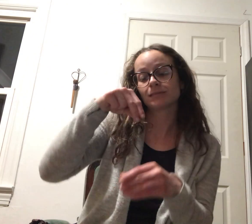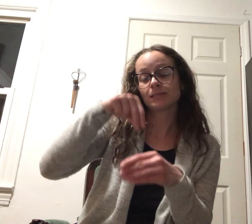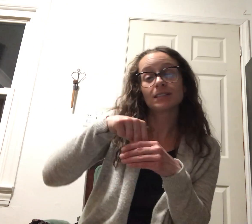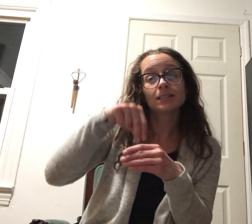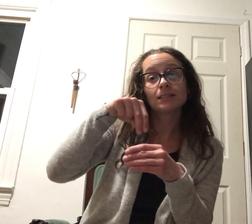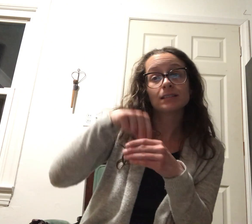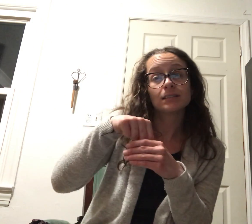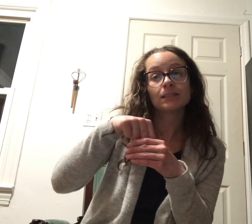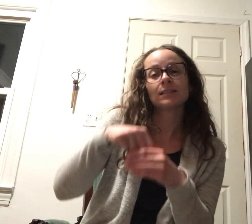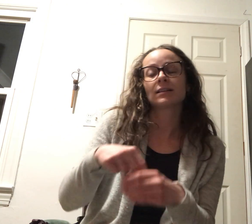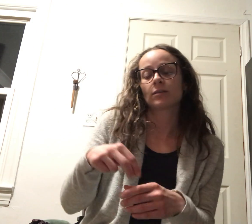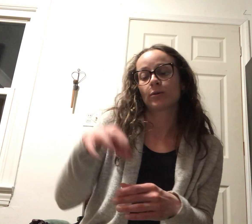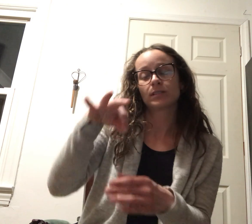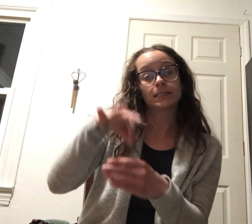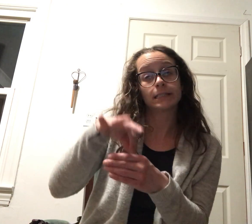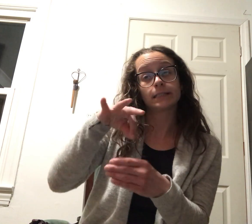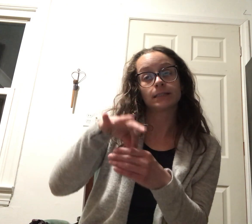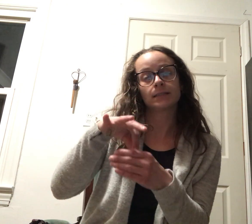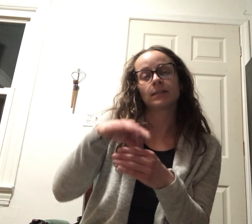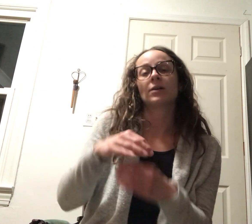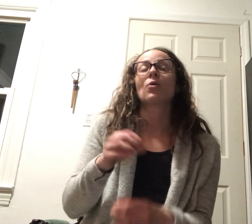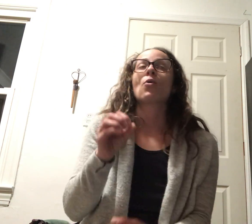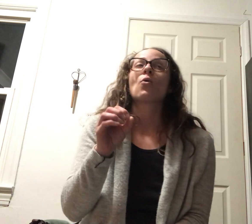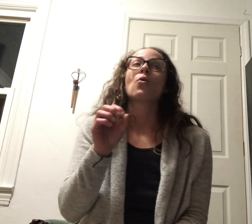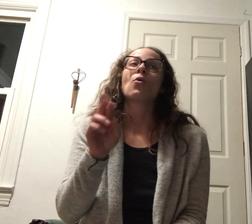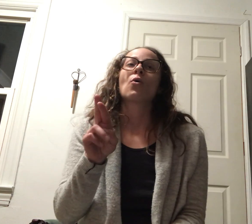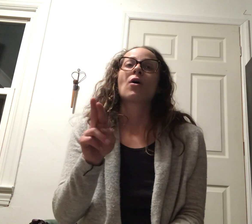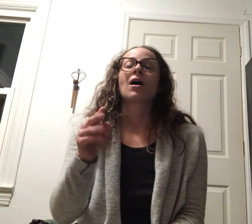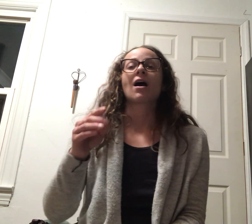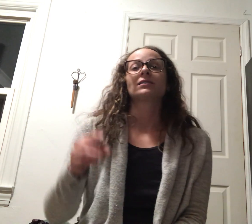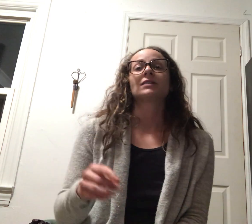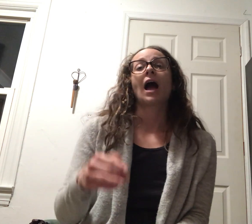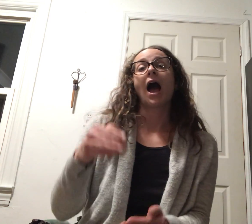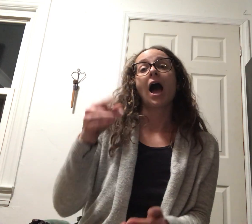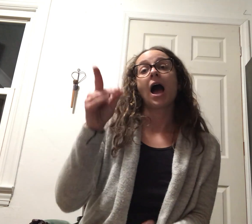Dr. Pepper, and then an all-day snack.